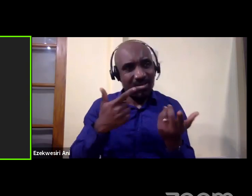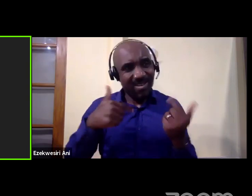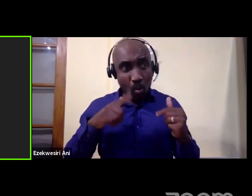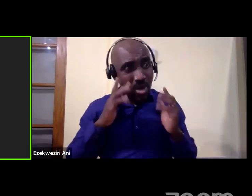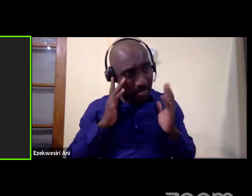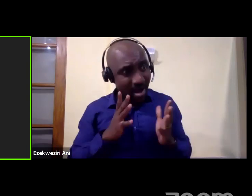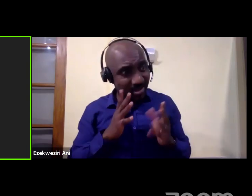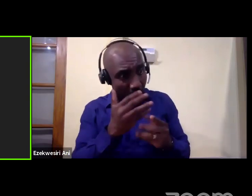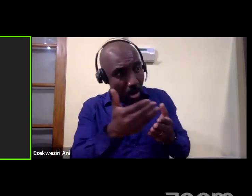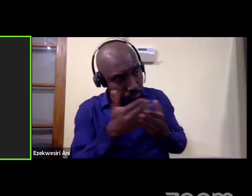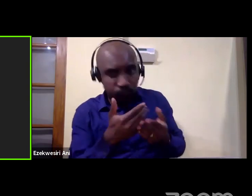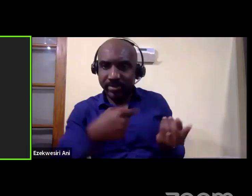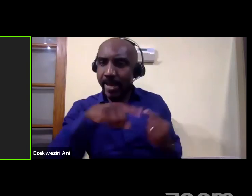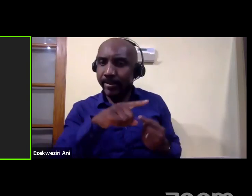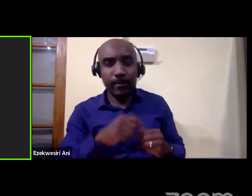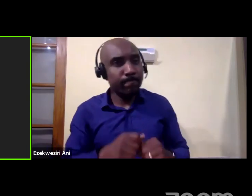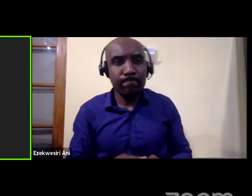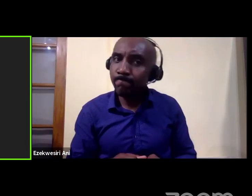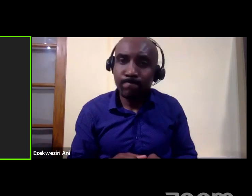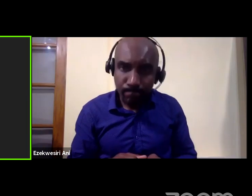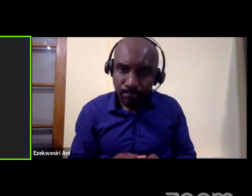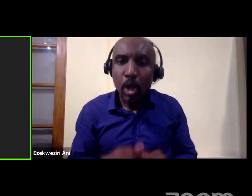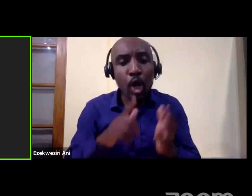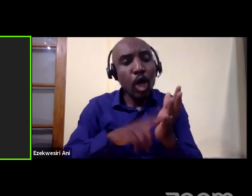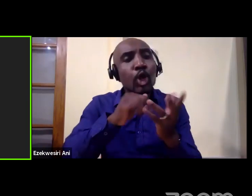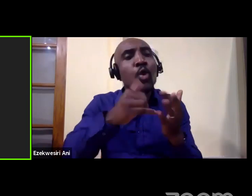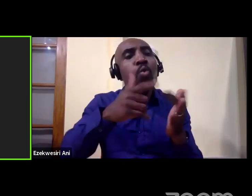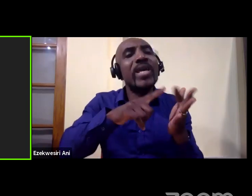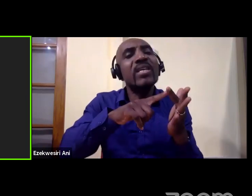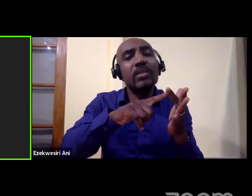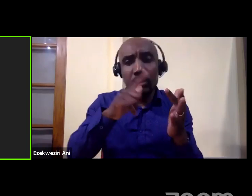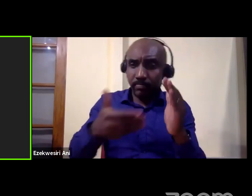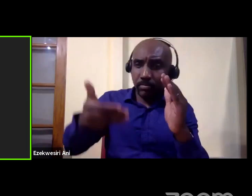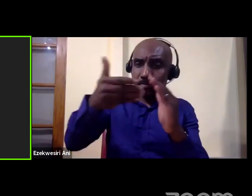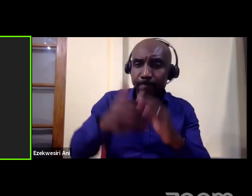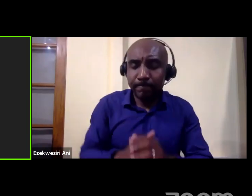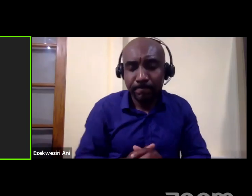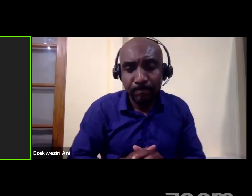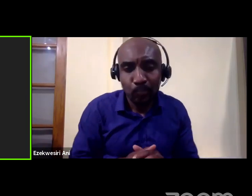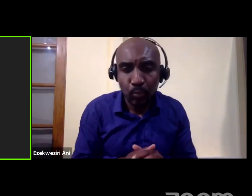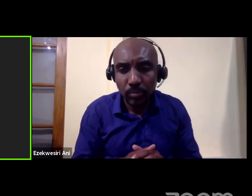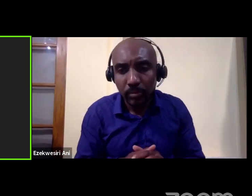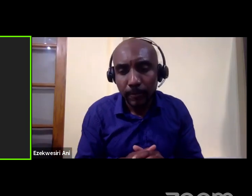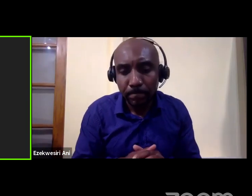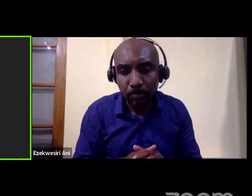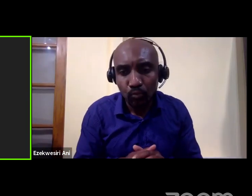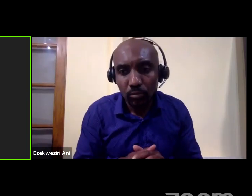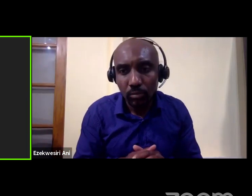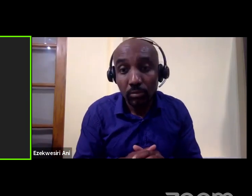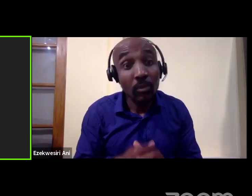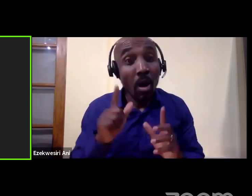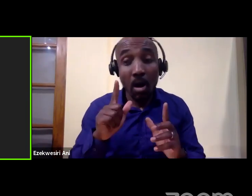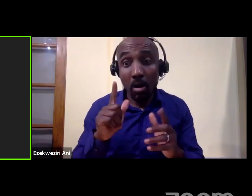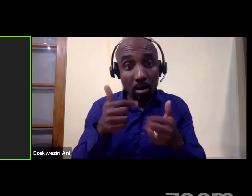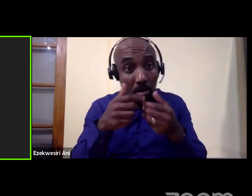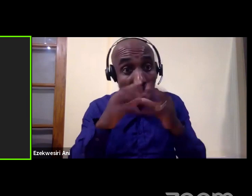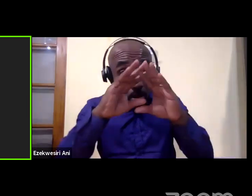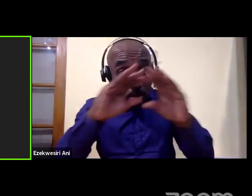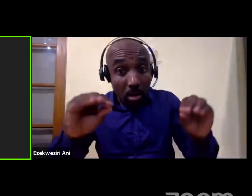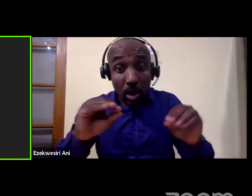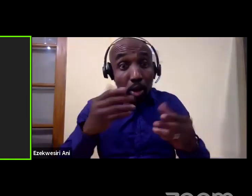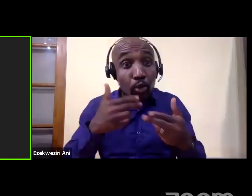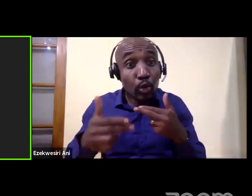really interesting point, another point from Louise Raw, who said that apparently it's breaking news that another